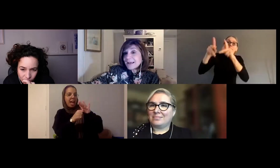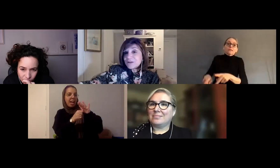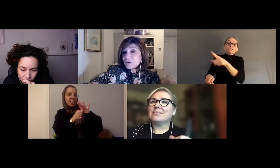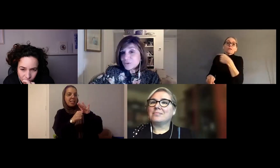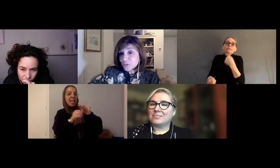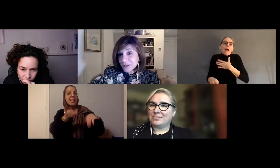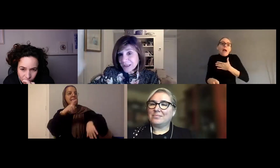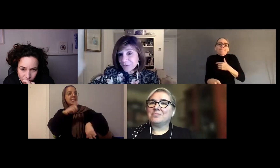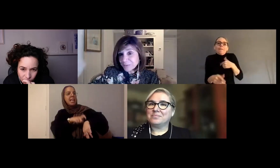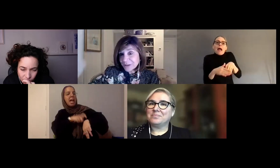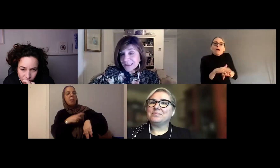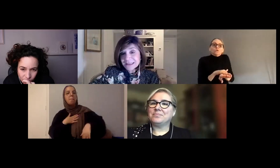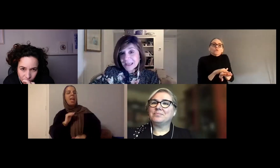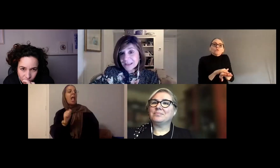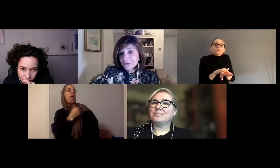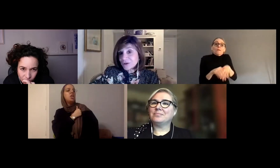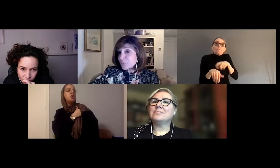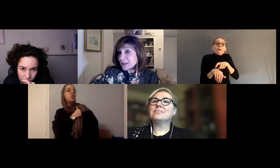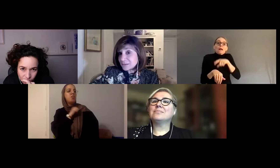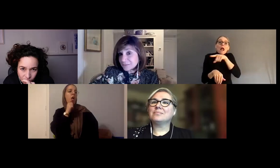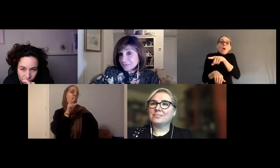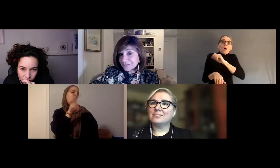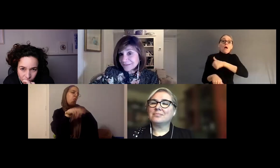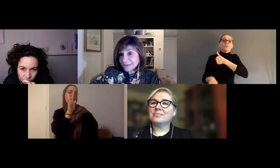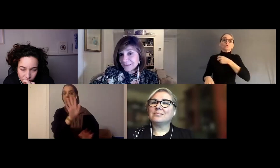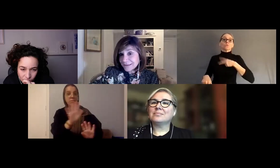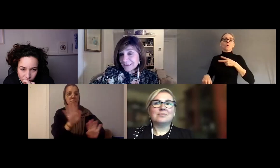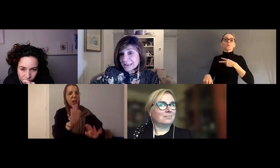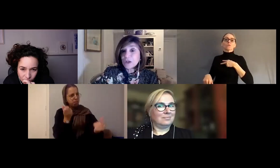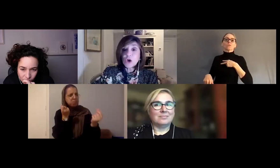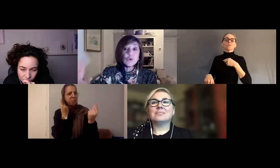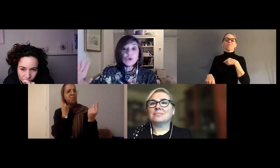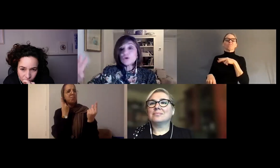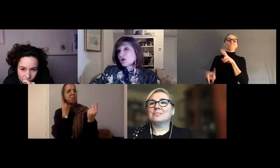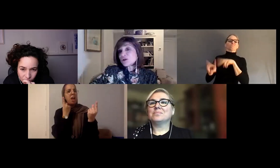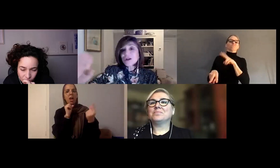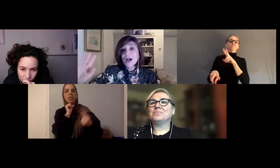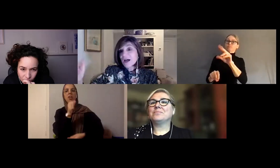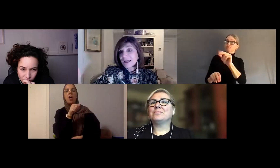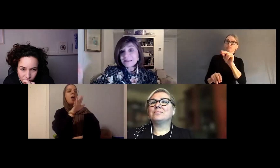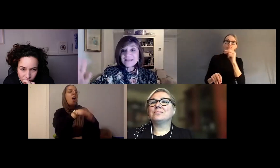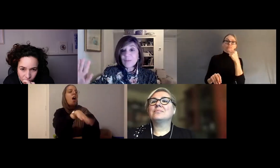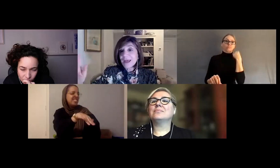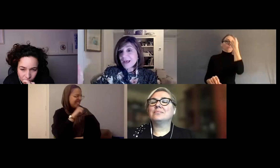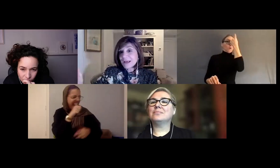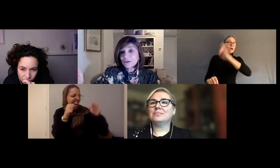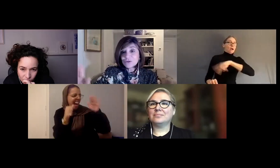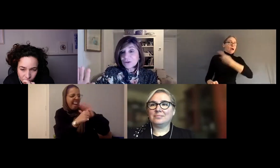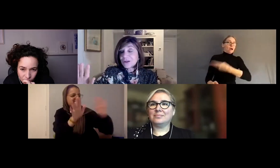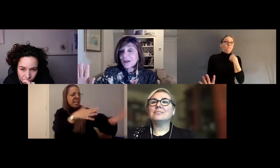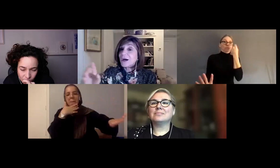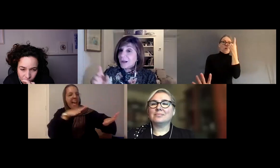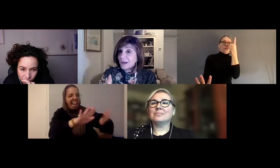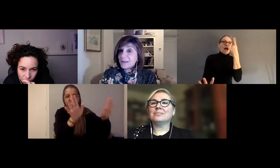my attitude toward them is not judgmental. It's not, oh, you shouldn't hide, that's bad, you